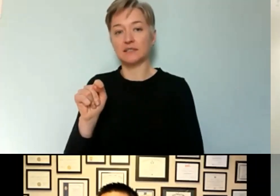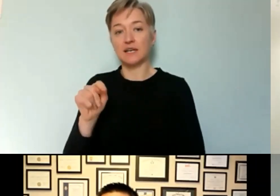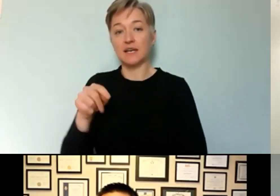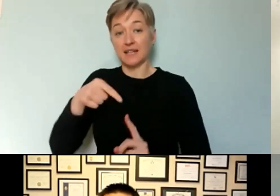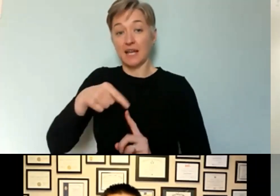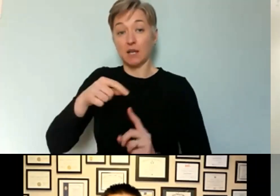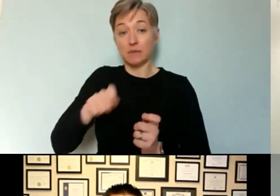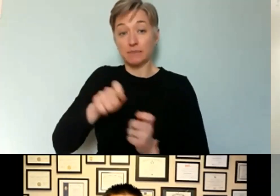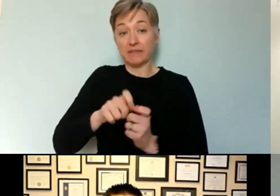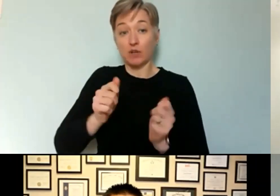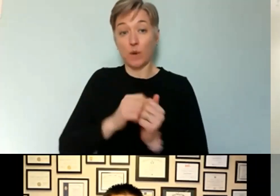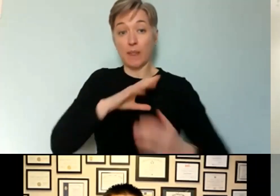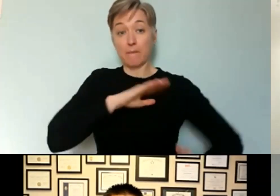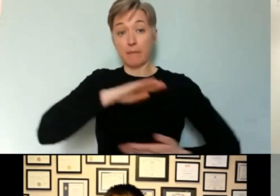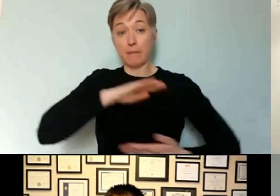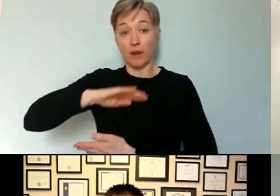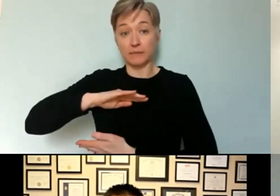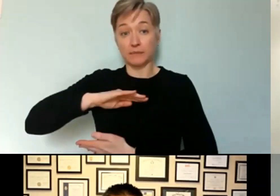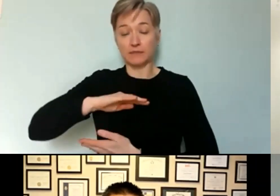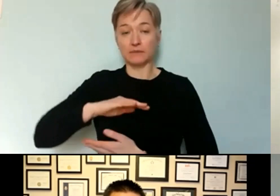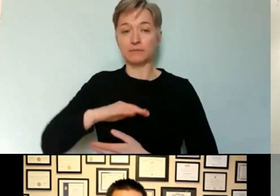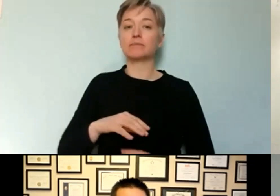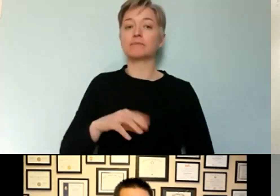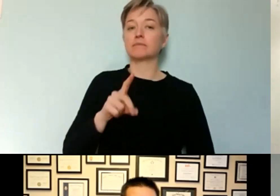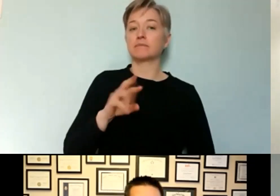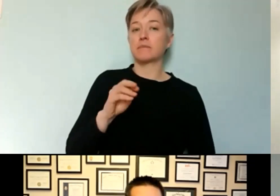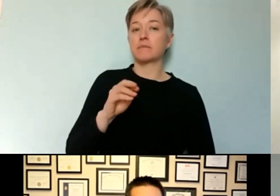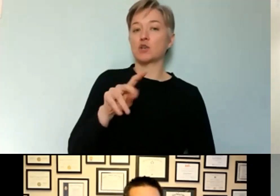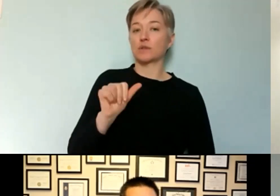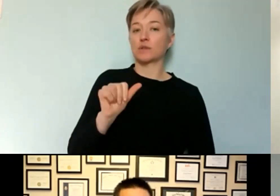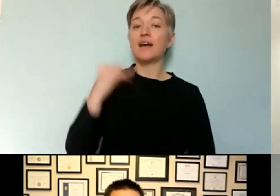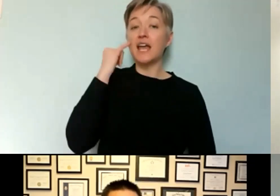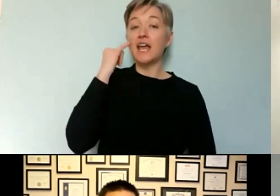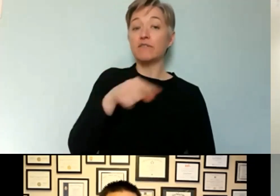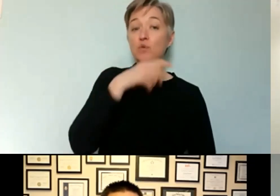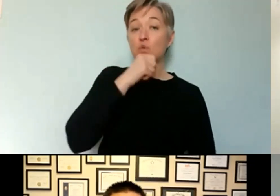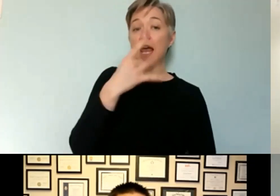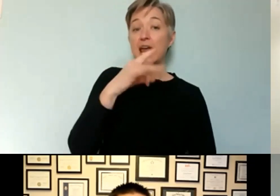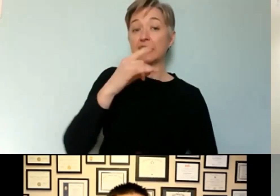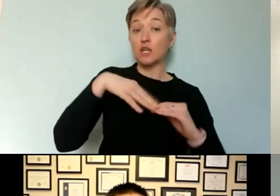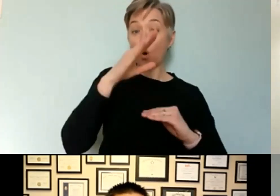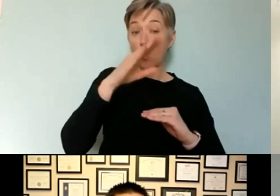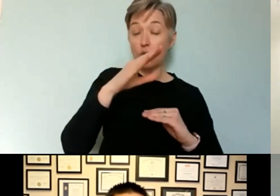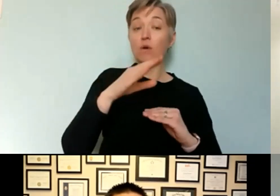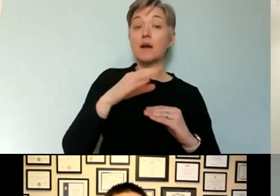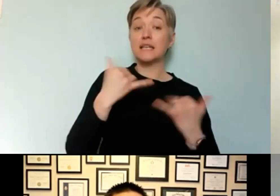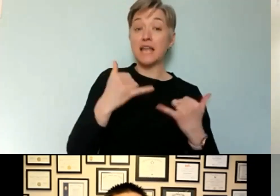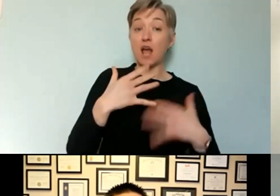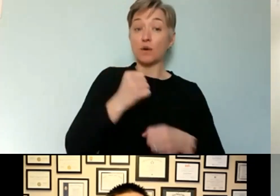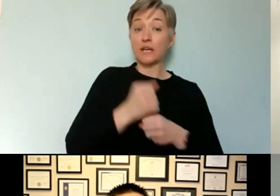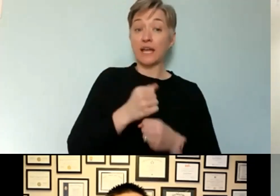so 18 and older, if you are receiving treatment for cancer, then yes, you are eligible.